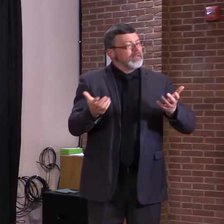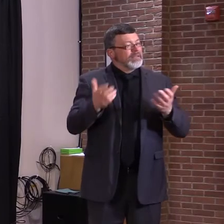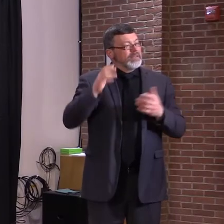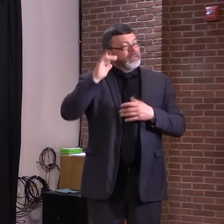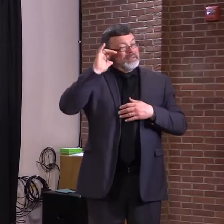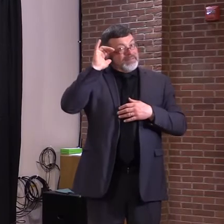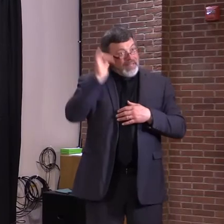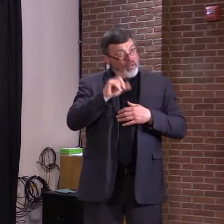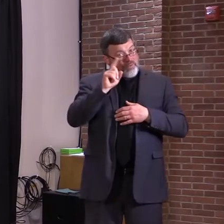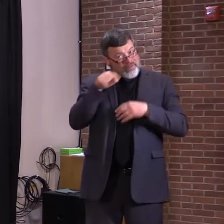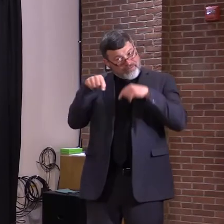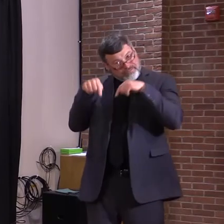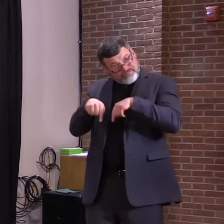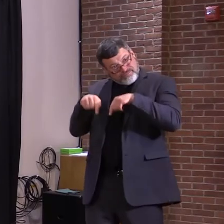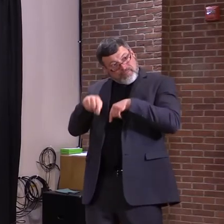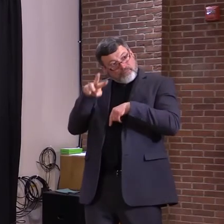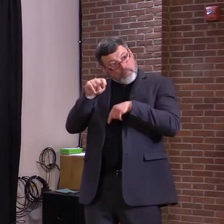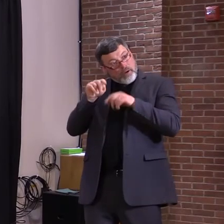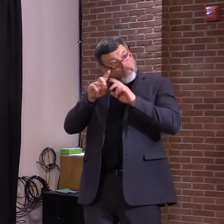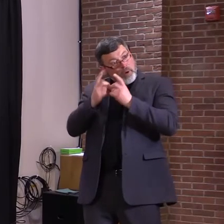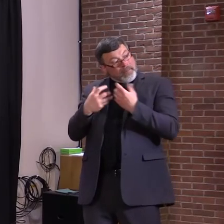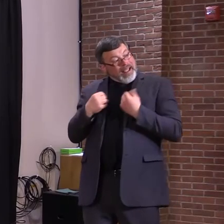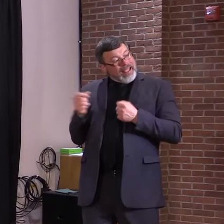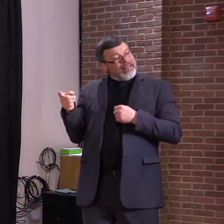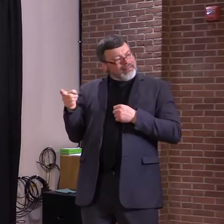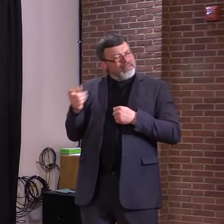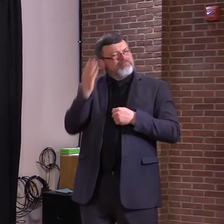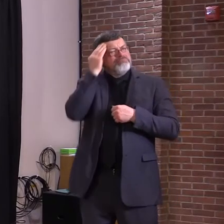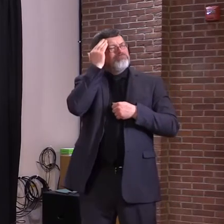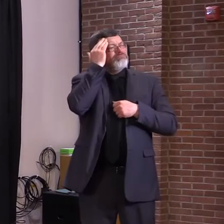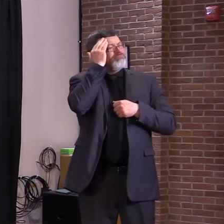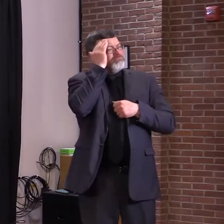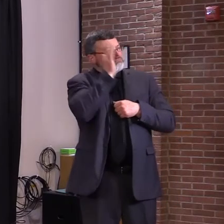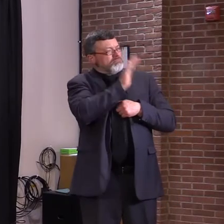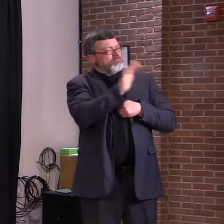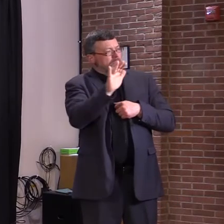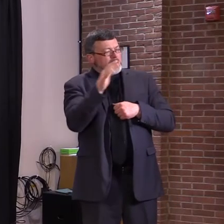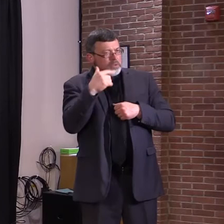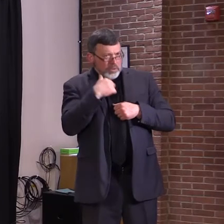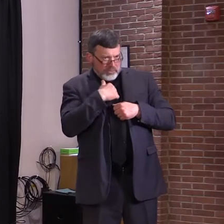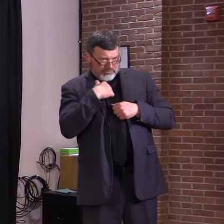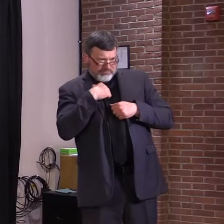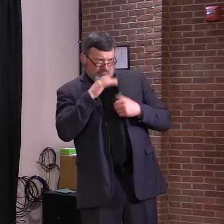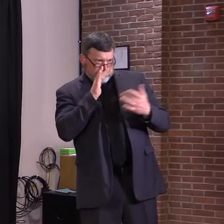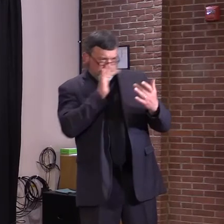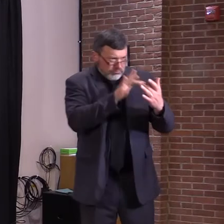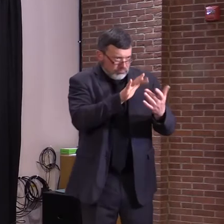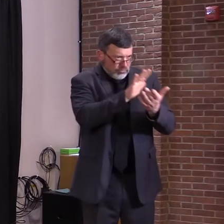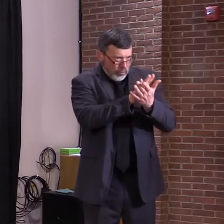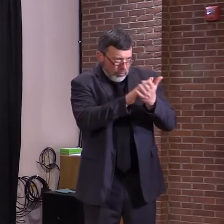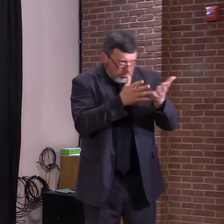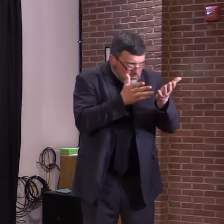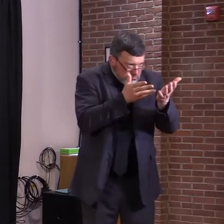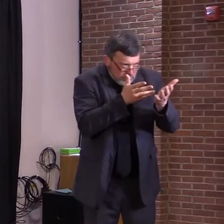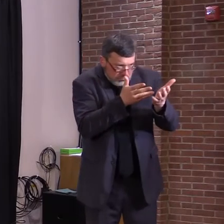know, Department of Health has been very successful in formulating those recommendations throughout the pandemic.